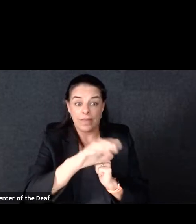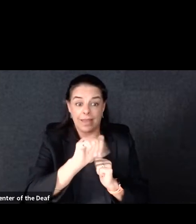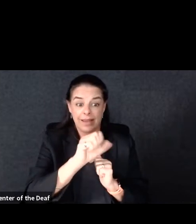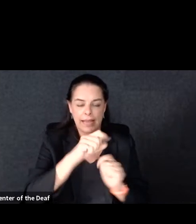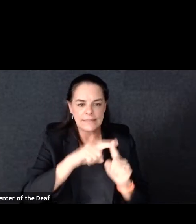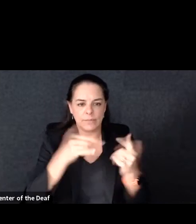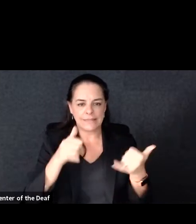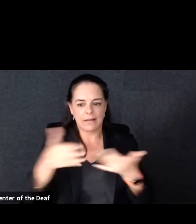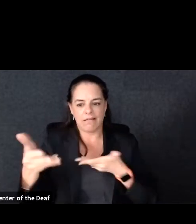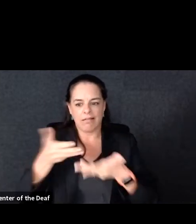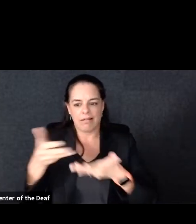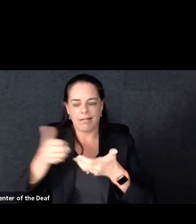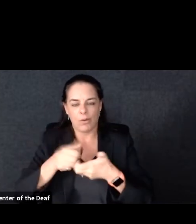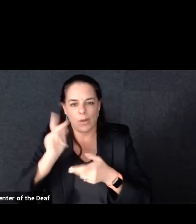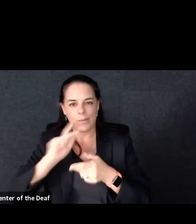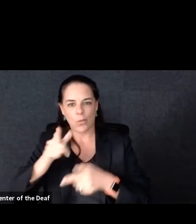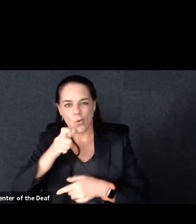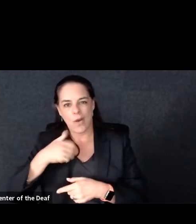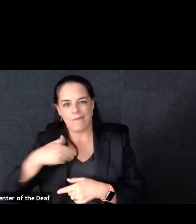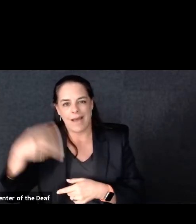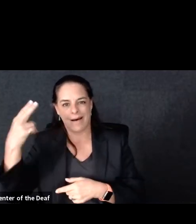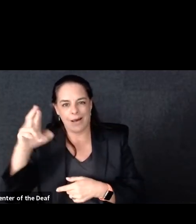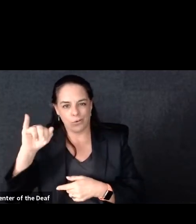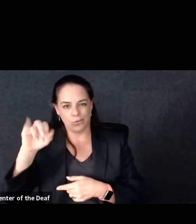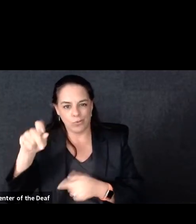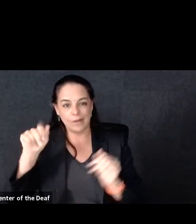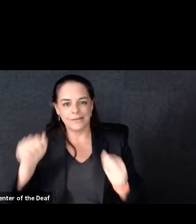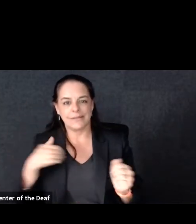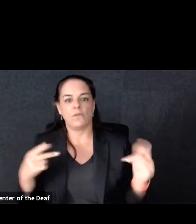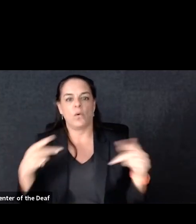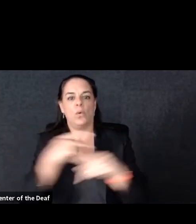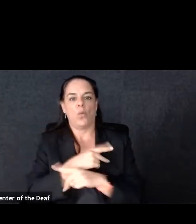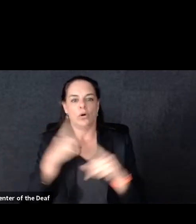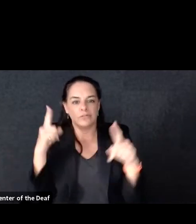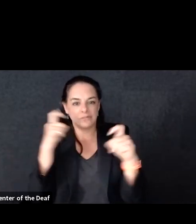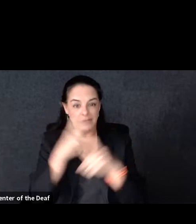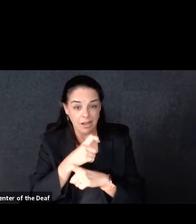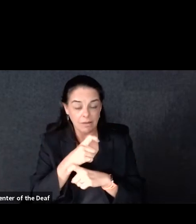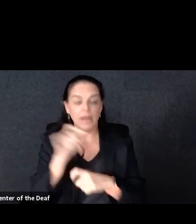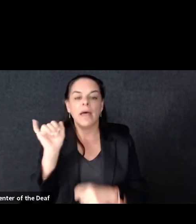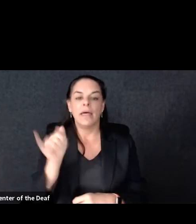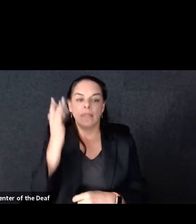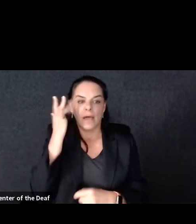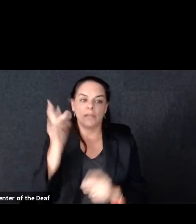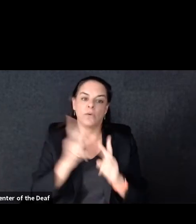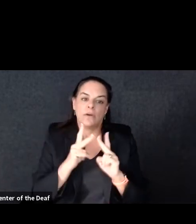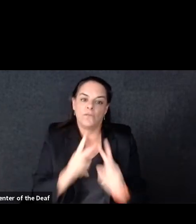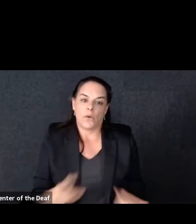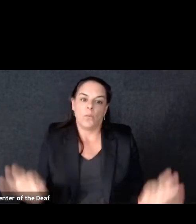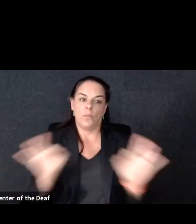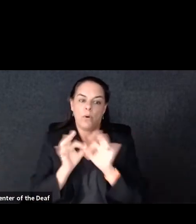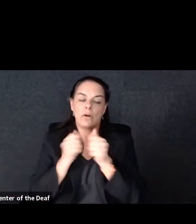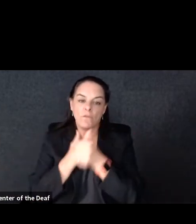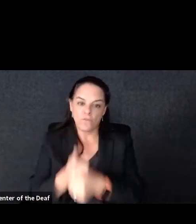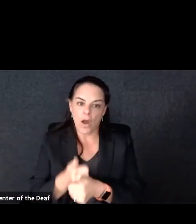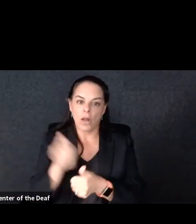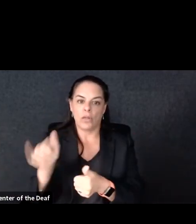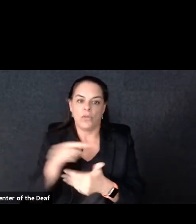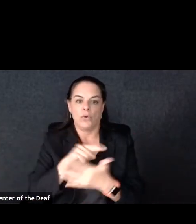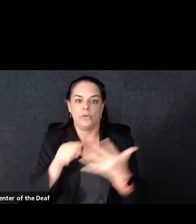high risk people that can have more severe complications. And again, that's why it's important for everybody to follow those 5 core